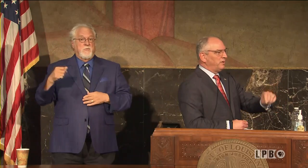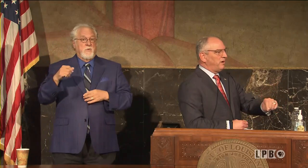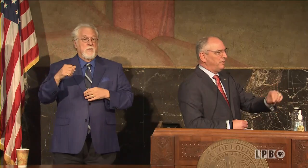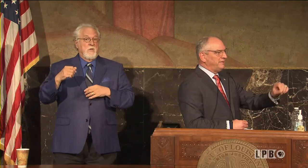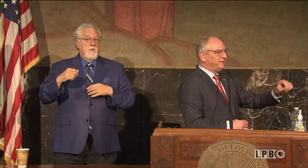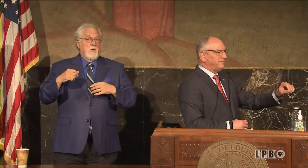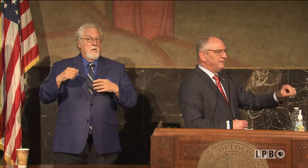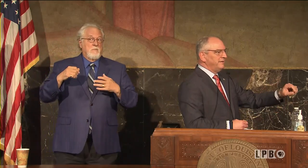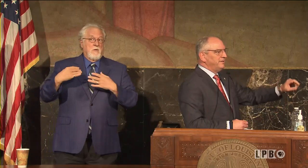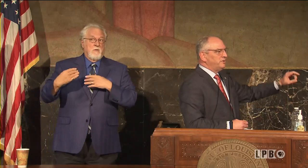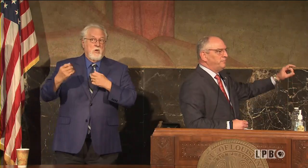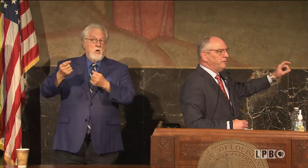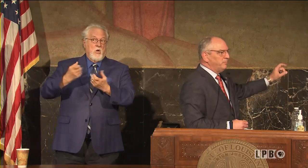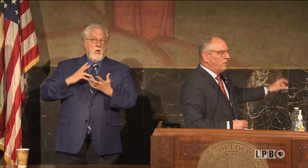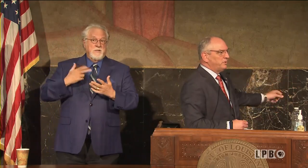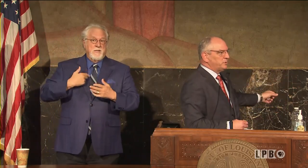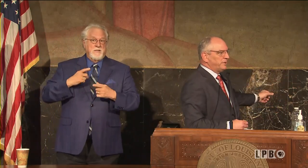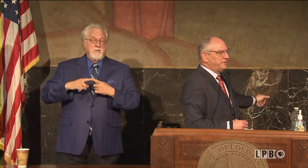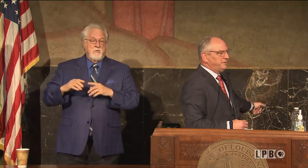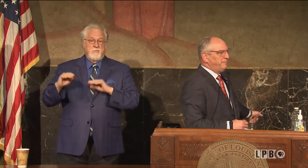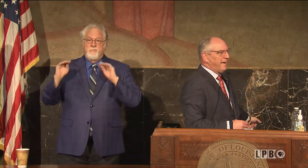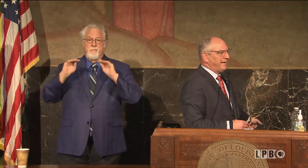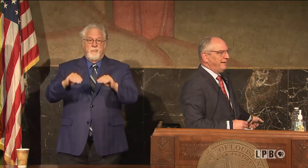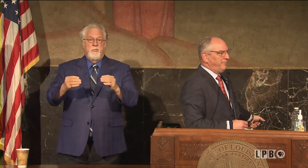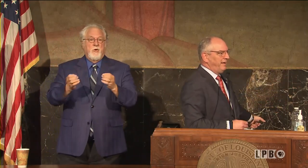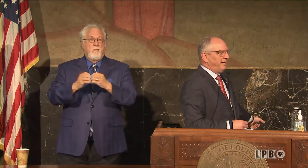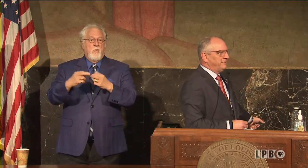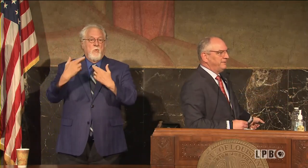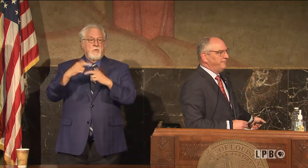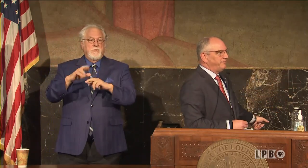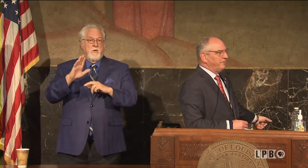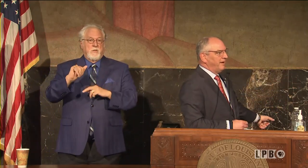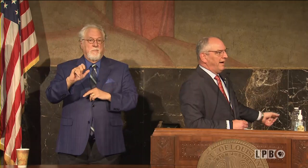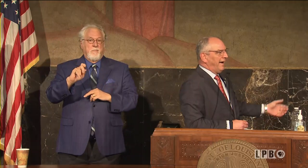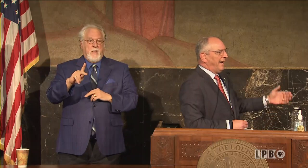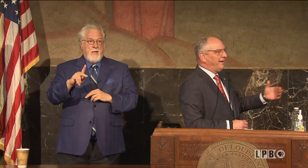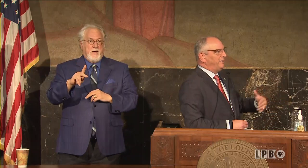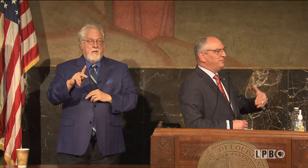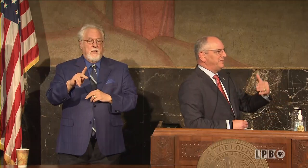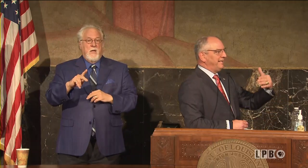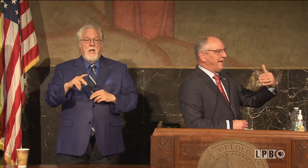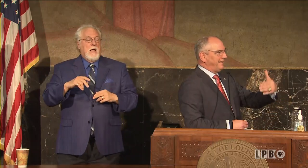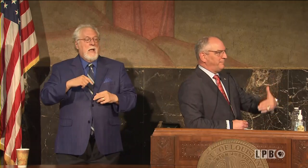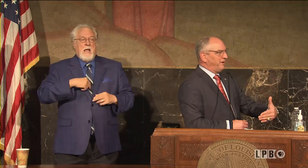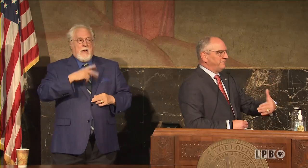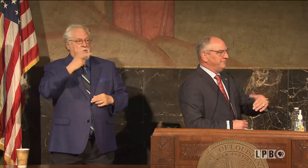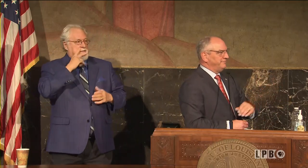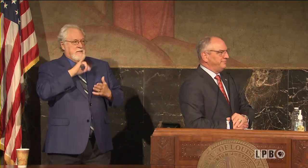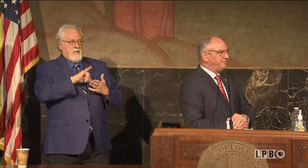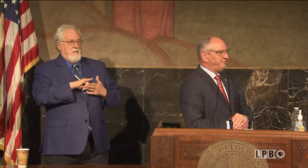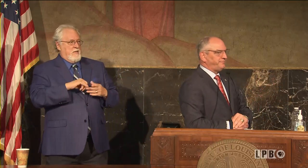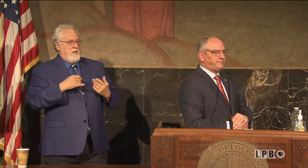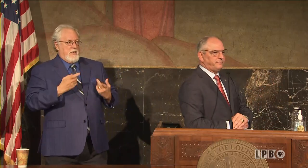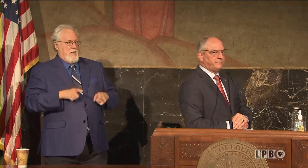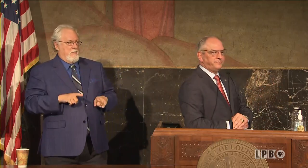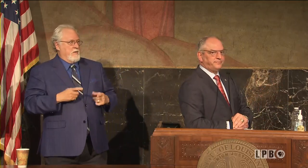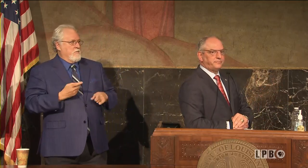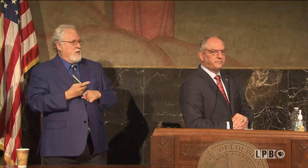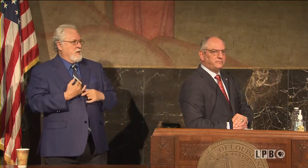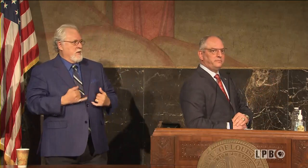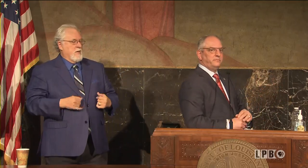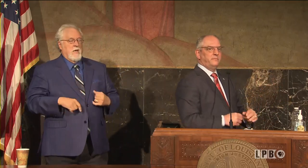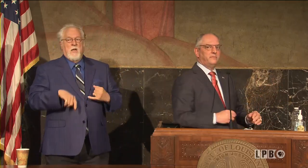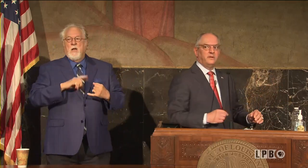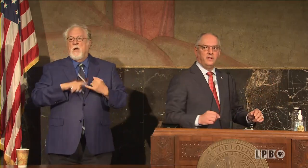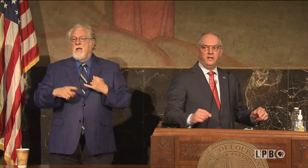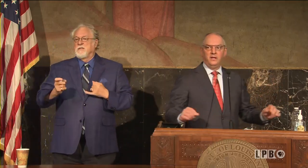that would cause us to put more restrictions back in place. I don't see that at the present. Last